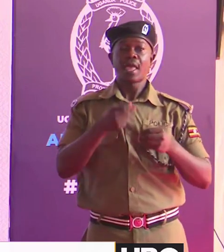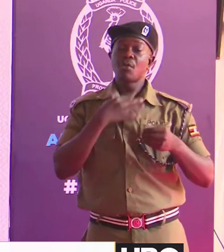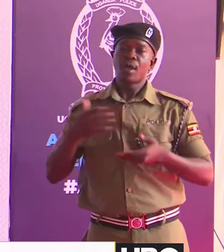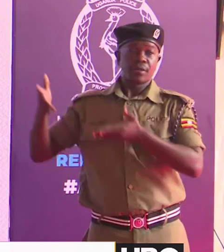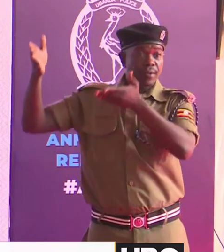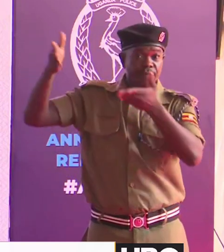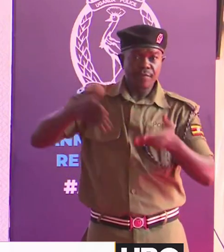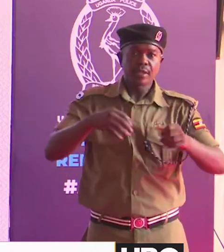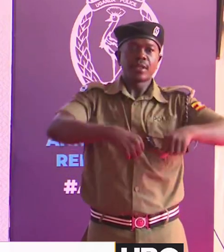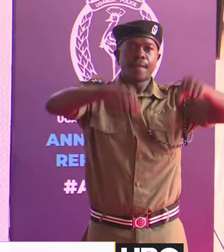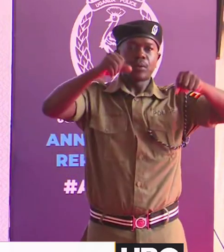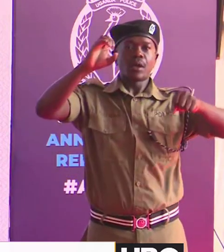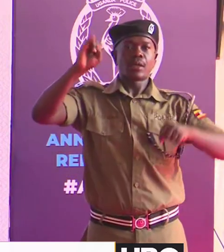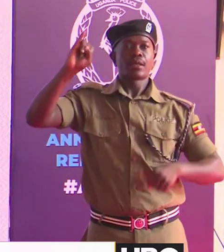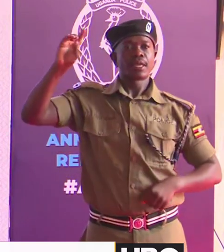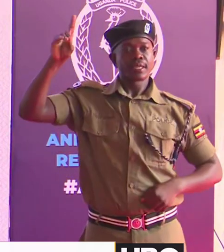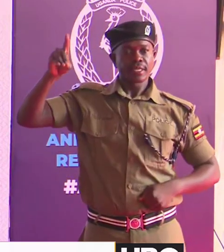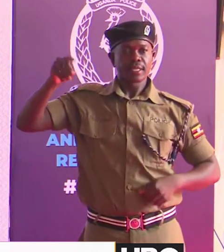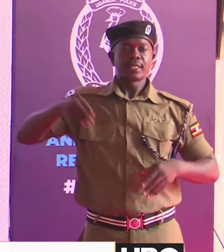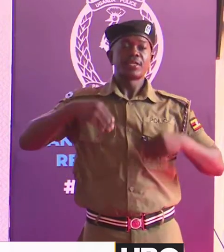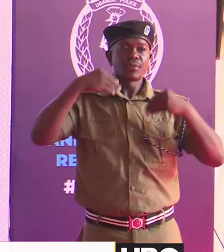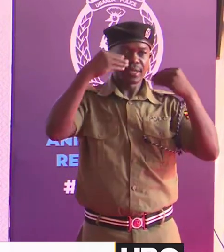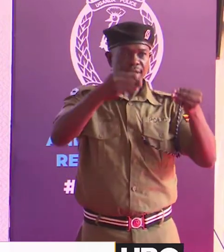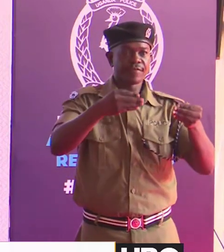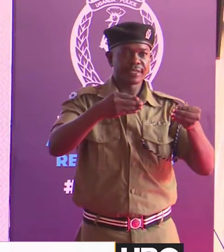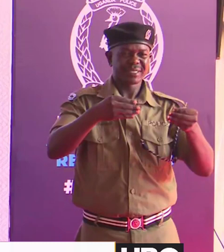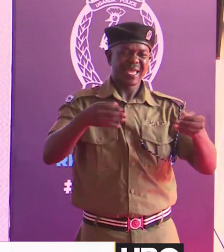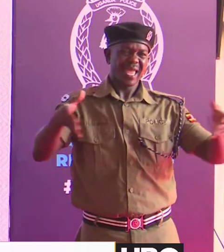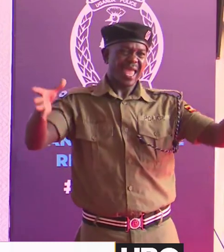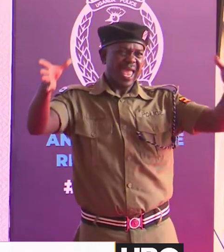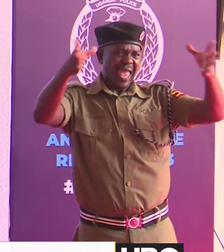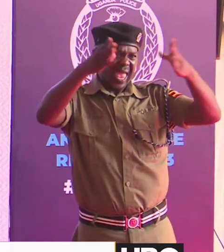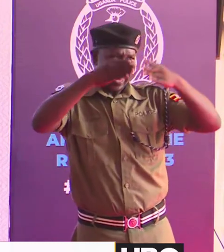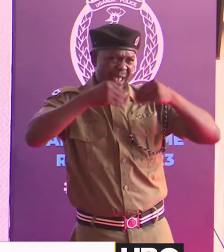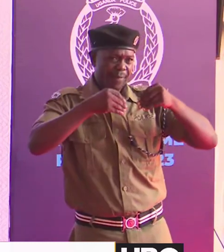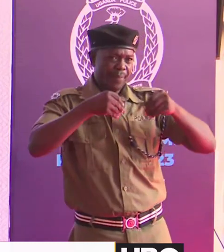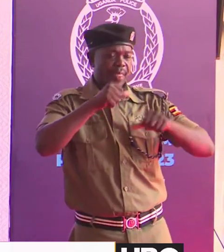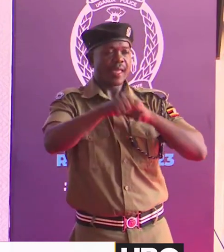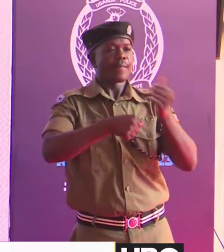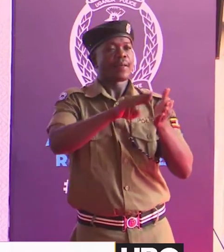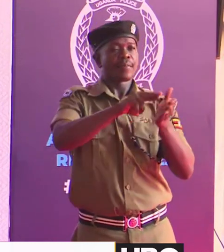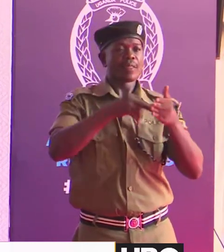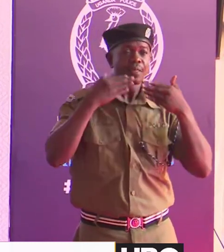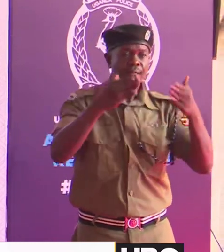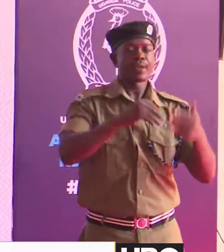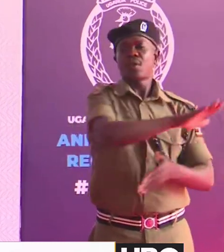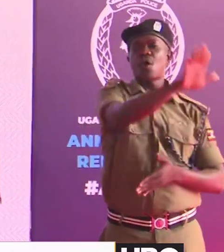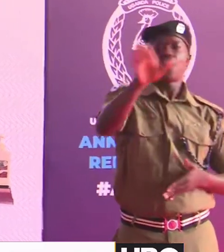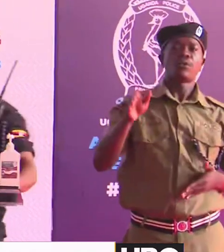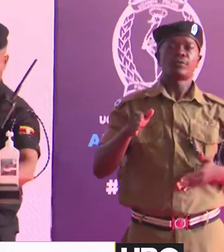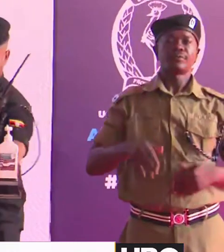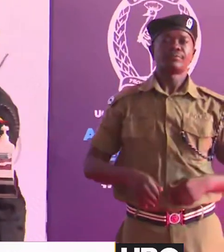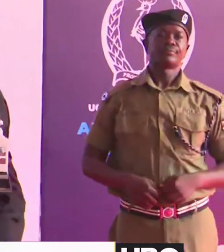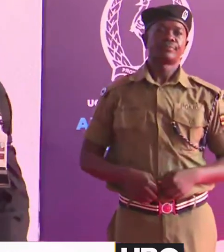CID to give us an executive summary of the report. I thank you all. Thank you very much.